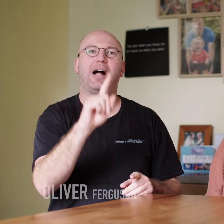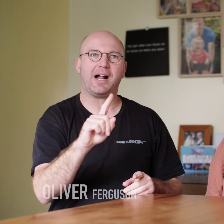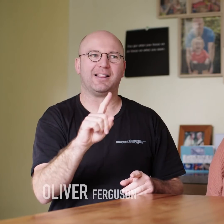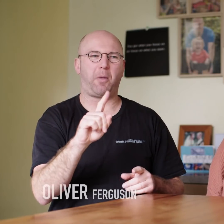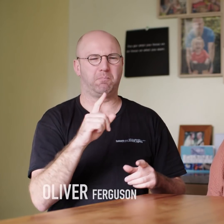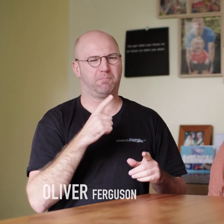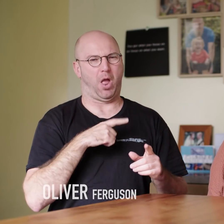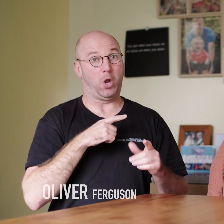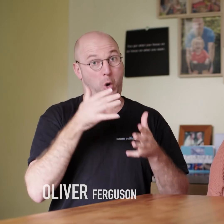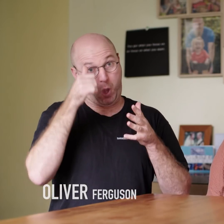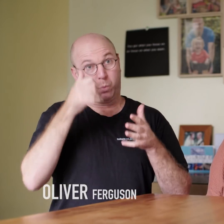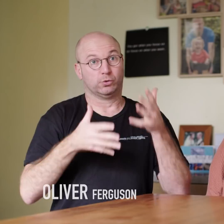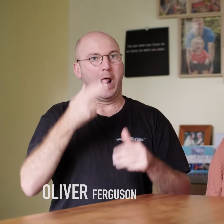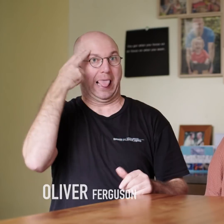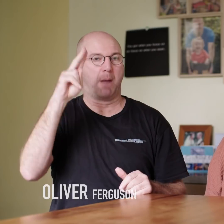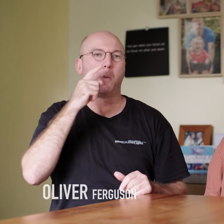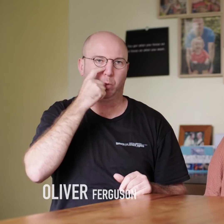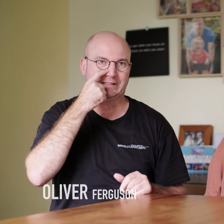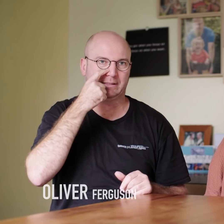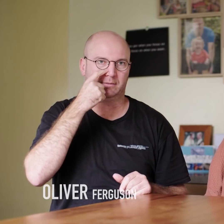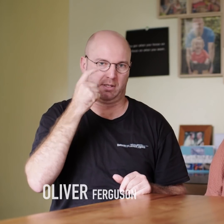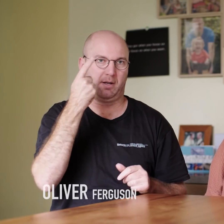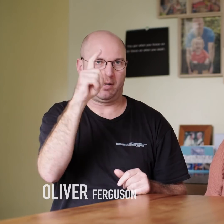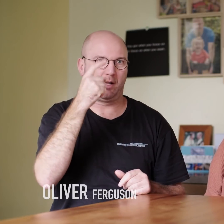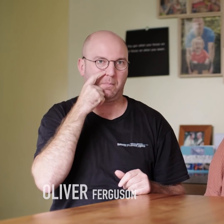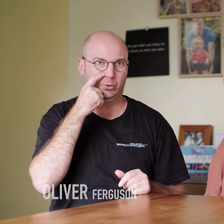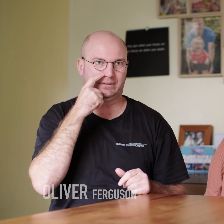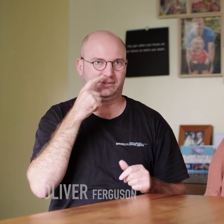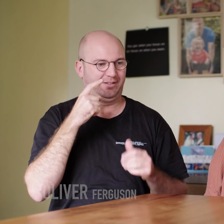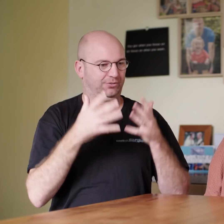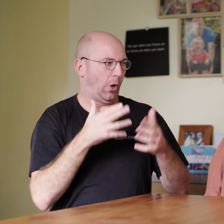When we met, Bridget told me her sign name, which is signed like this.